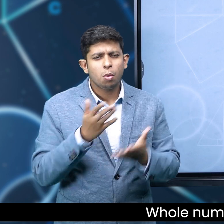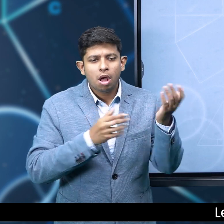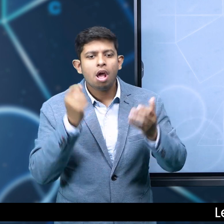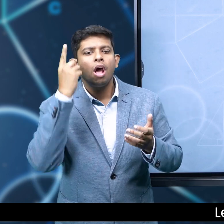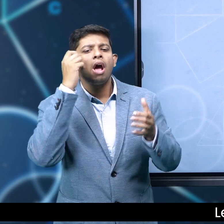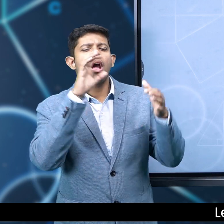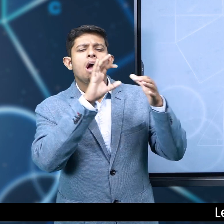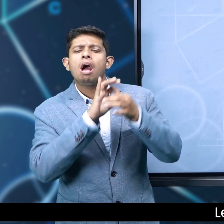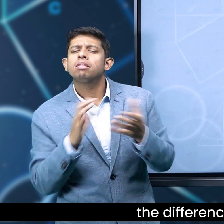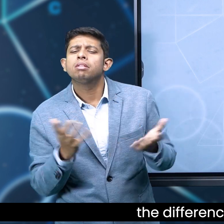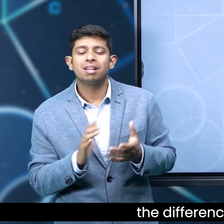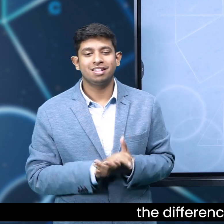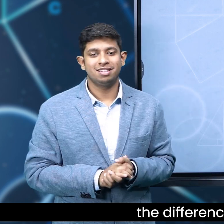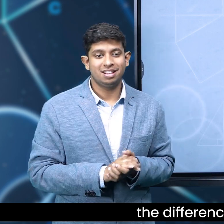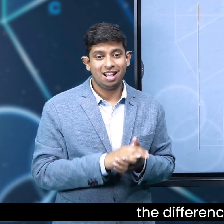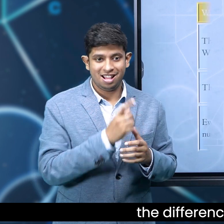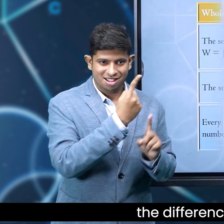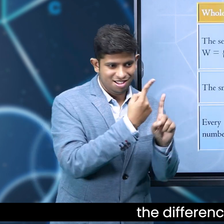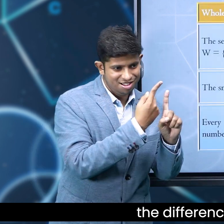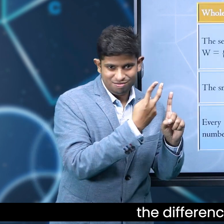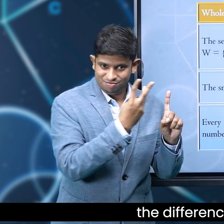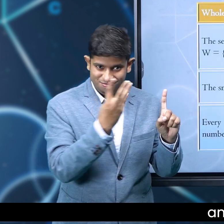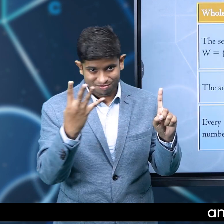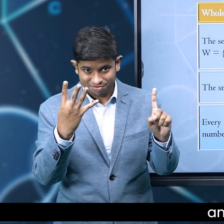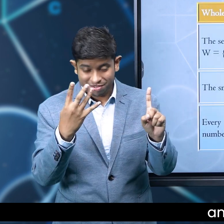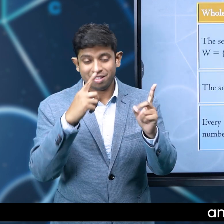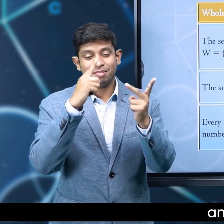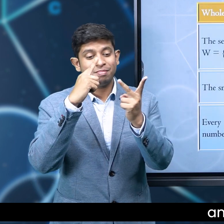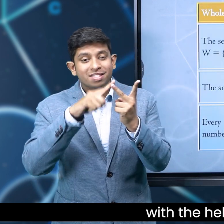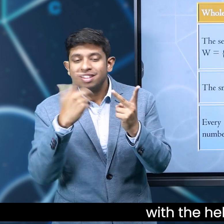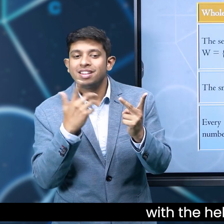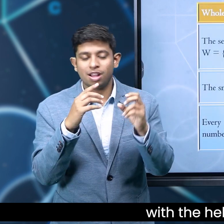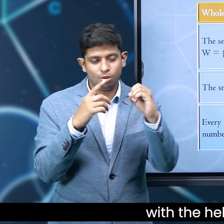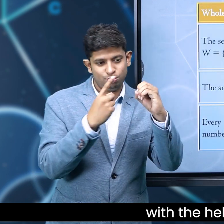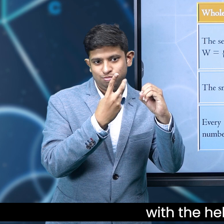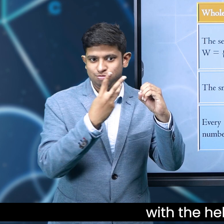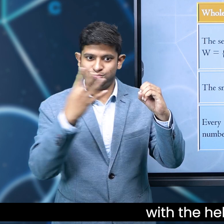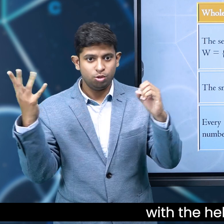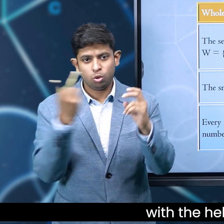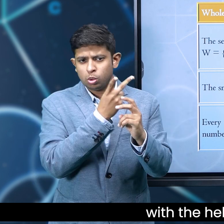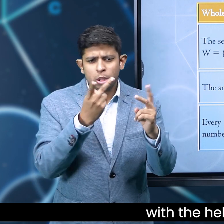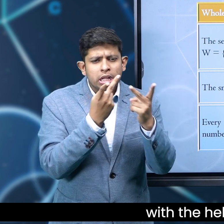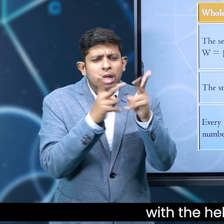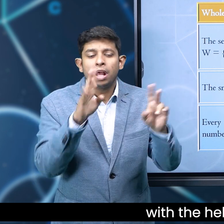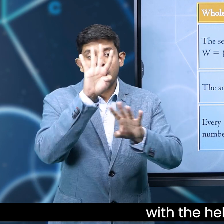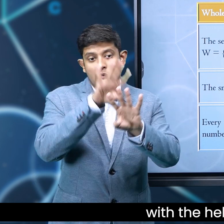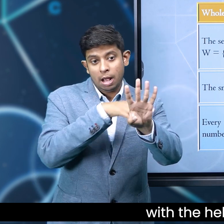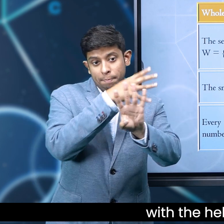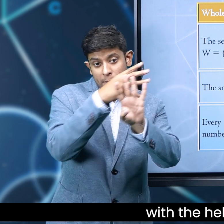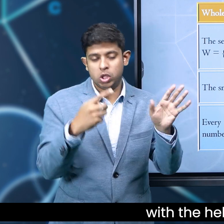Let us understand the difference between natural numbers and whole numbers with the help of the table given below.